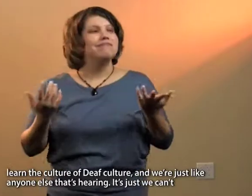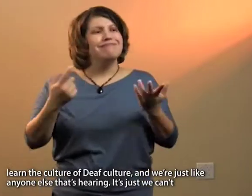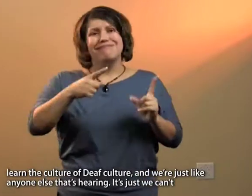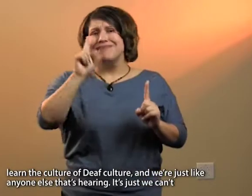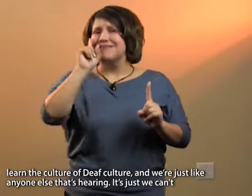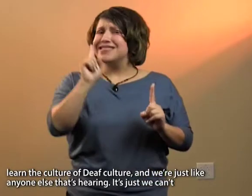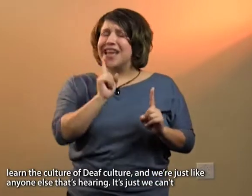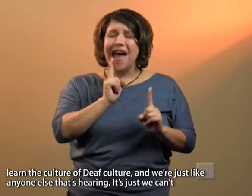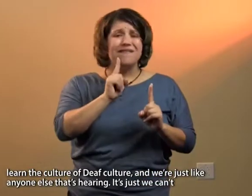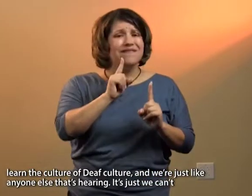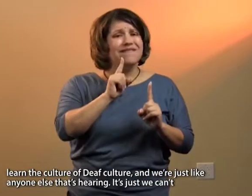deaf culture